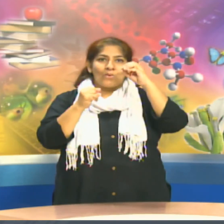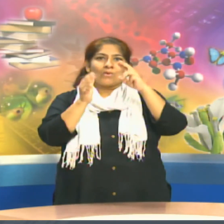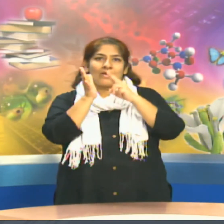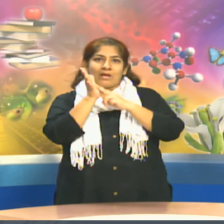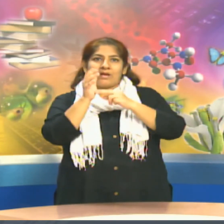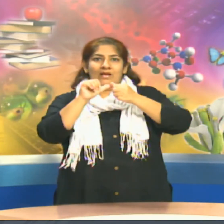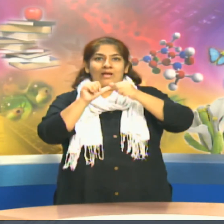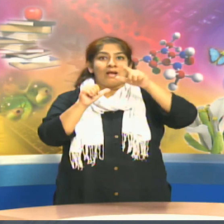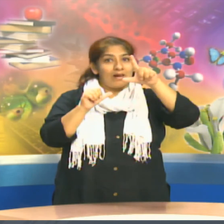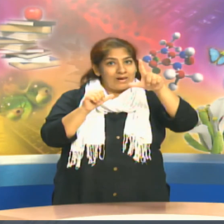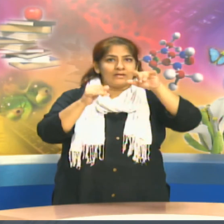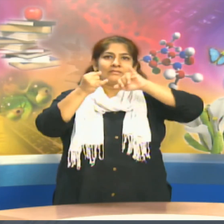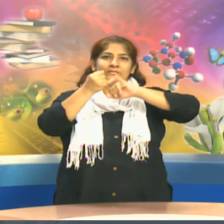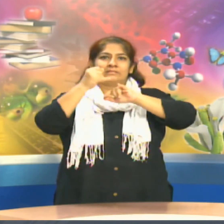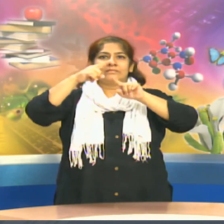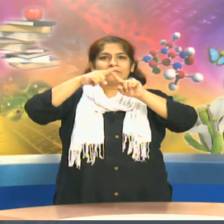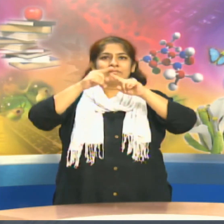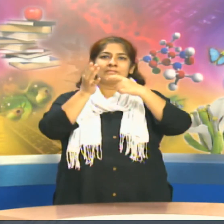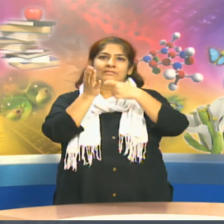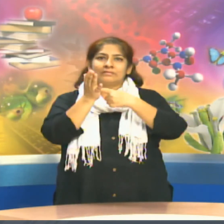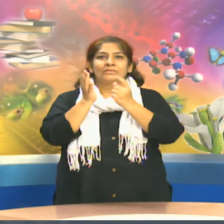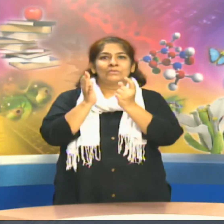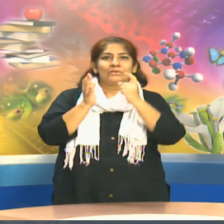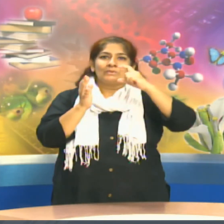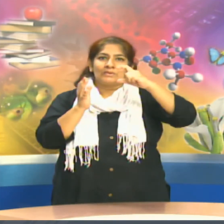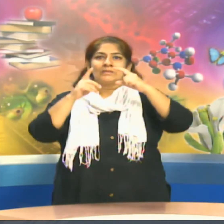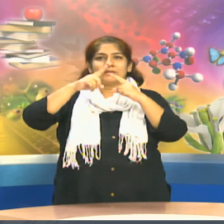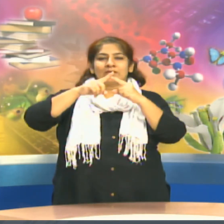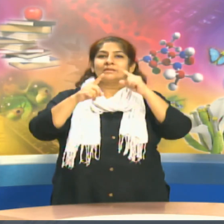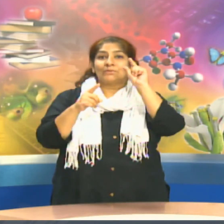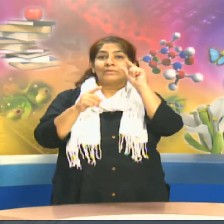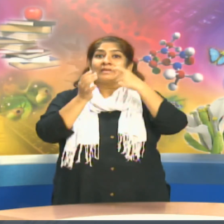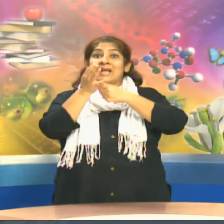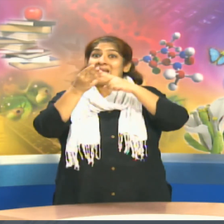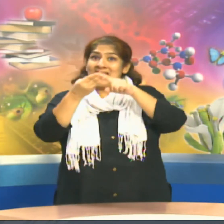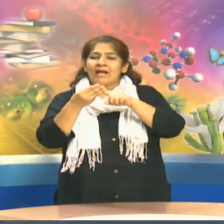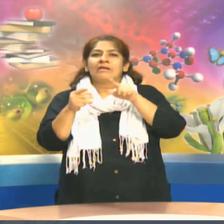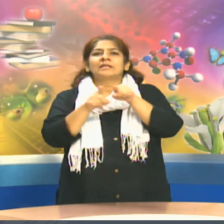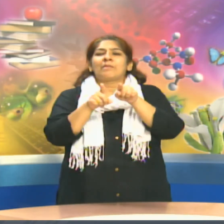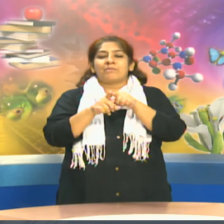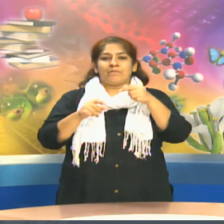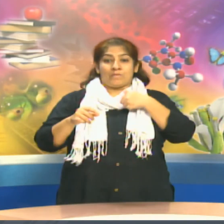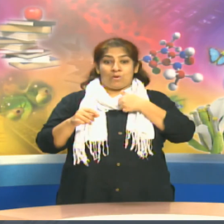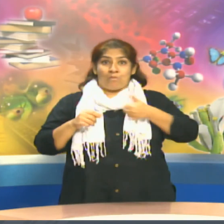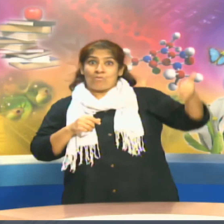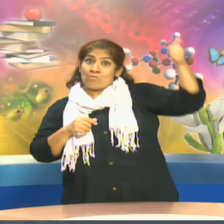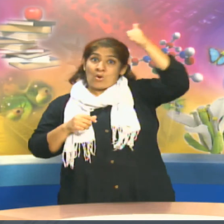structure. The work is further divided into some more further down the line